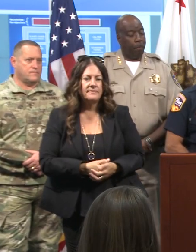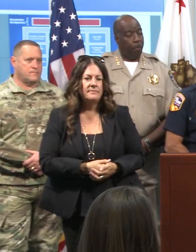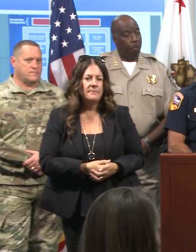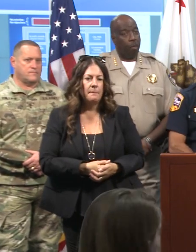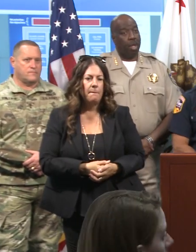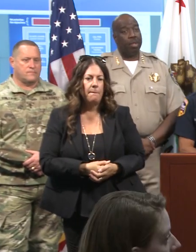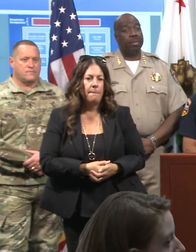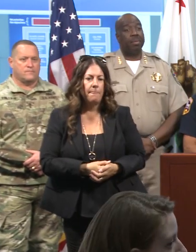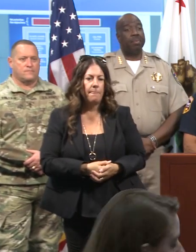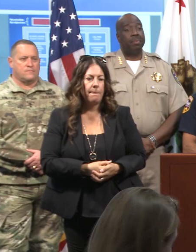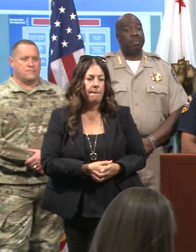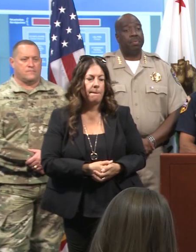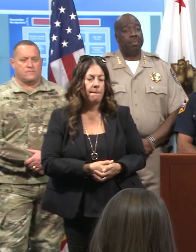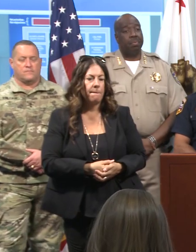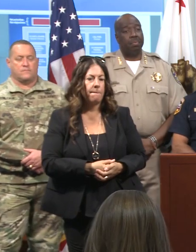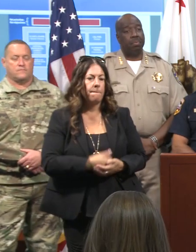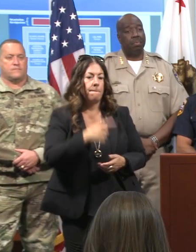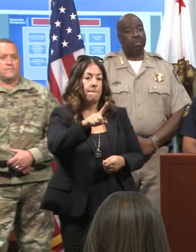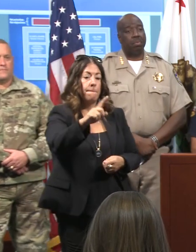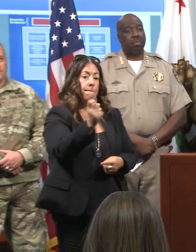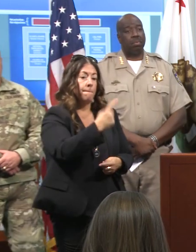Yes, go ahead.